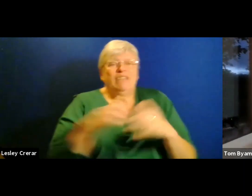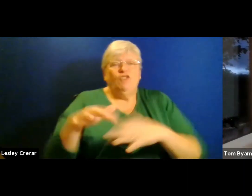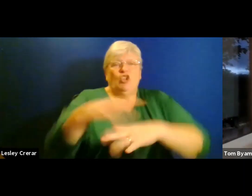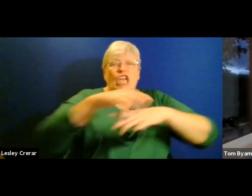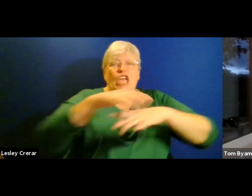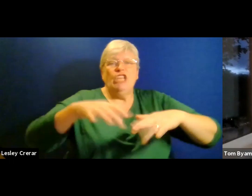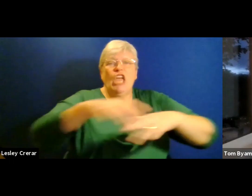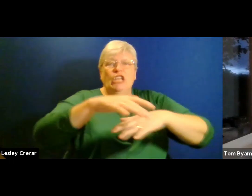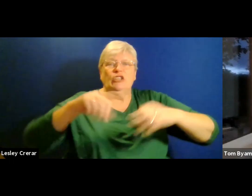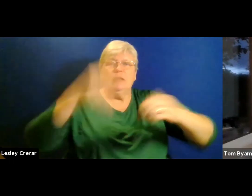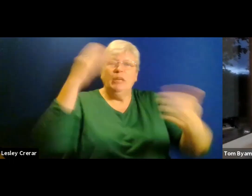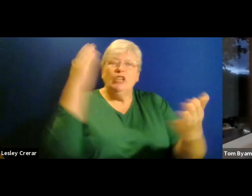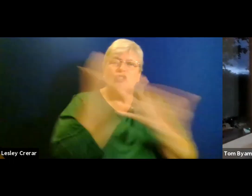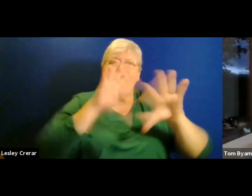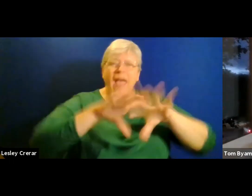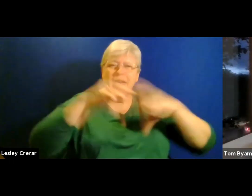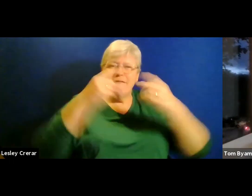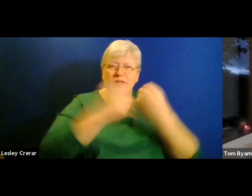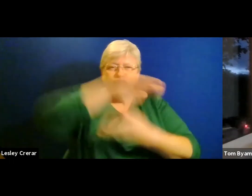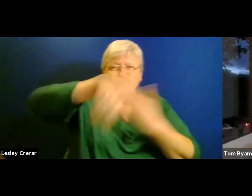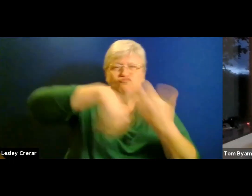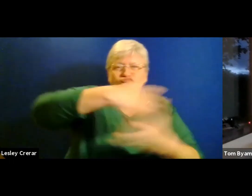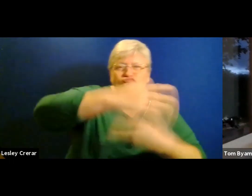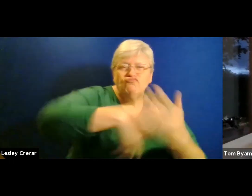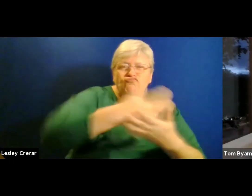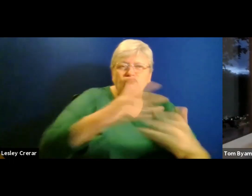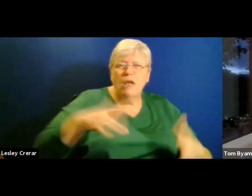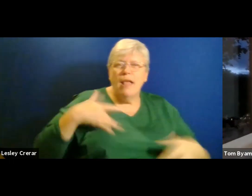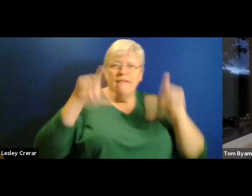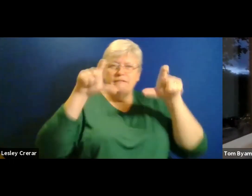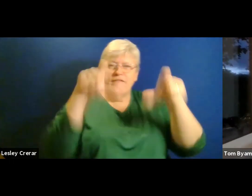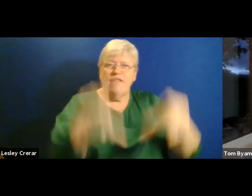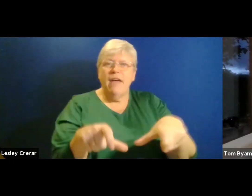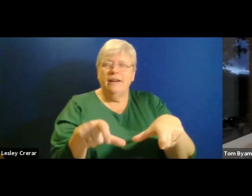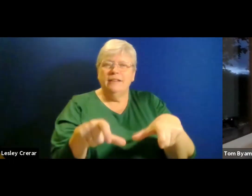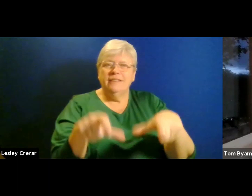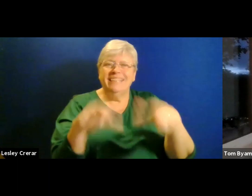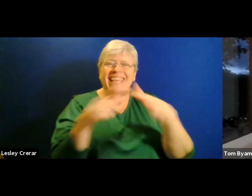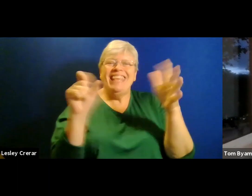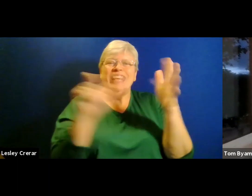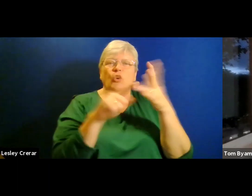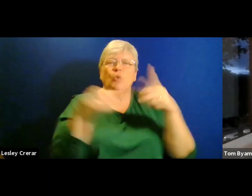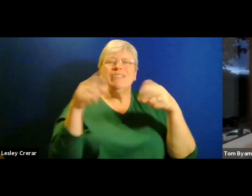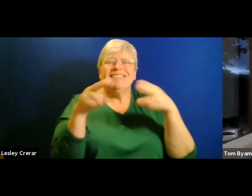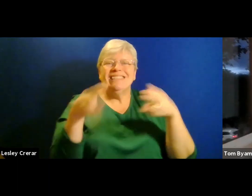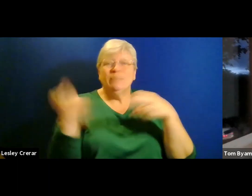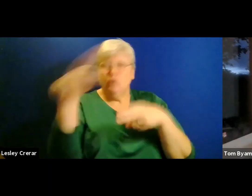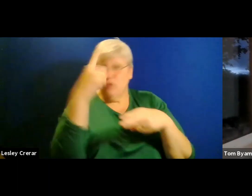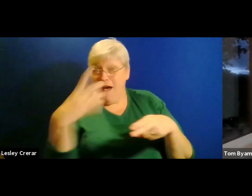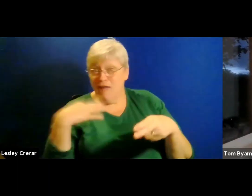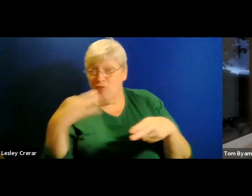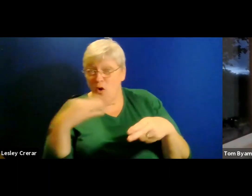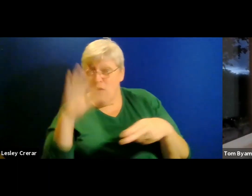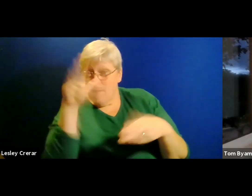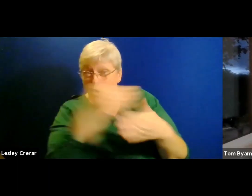that every ecological niche is occupied. In this new ecosystem, here are the roles that you can fill. The poets rip